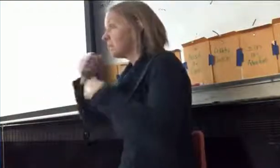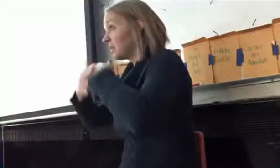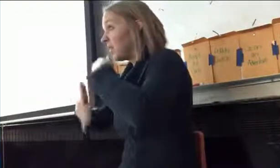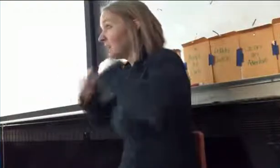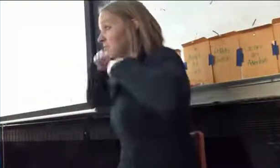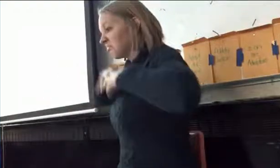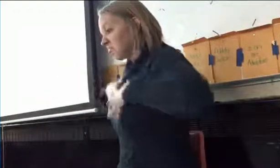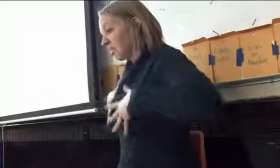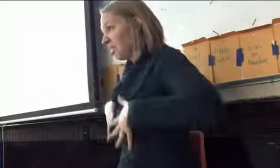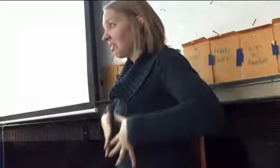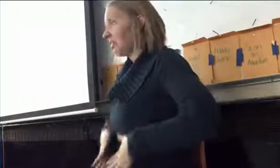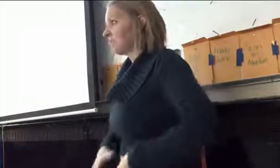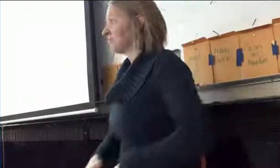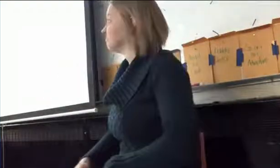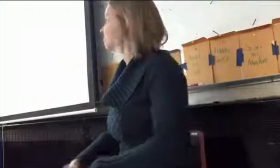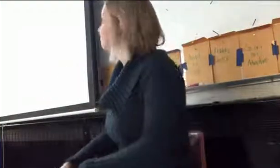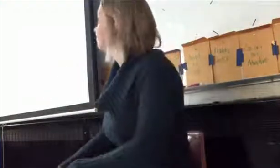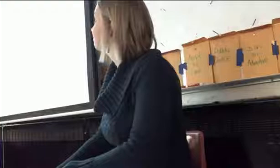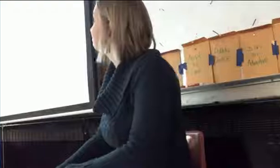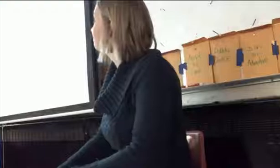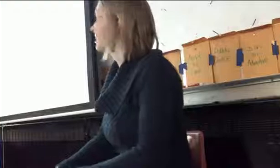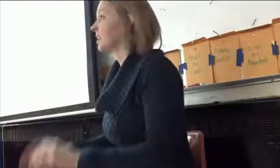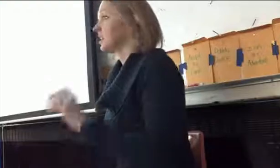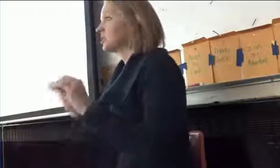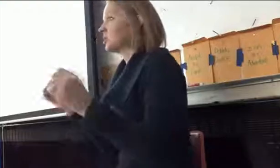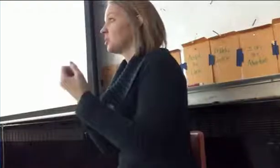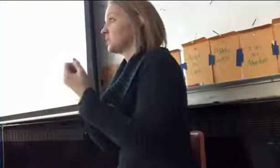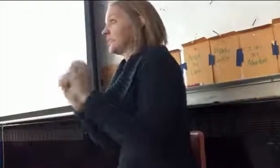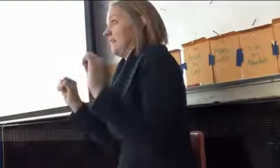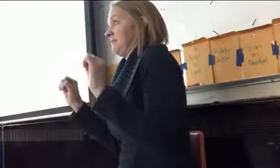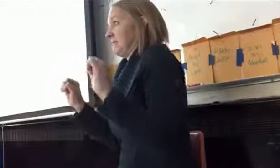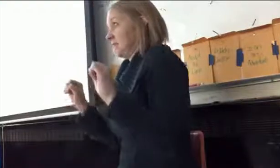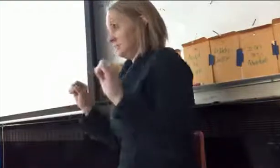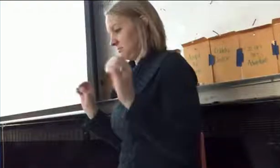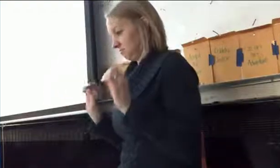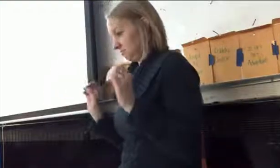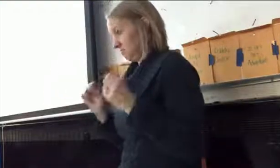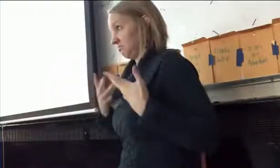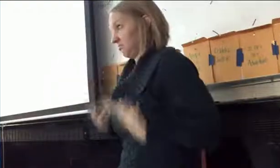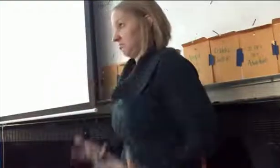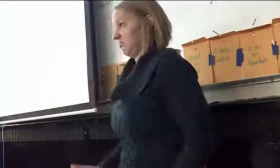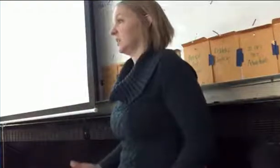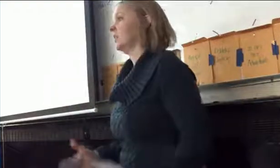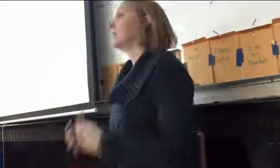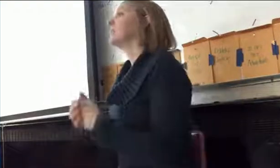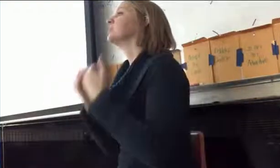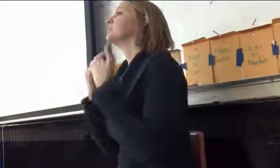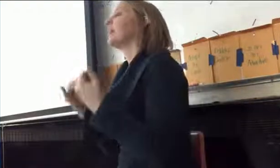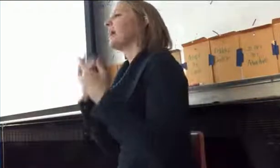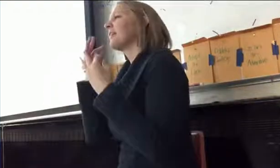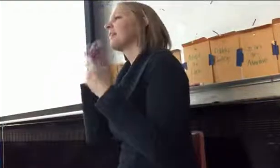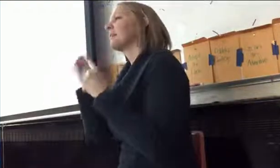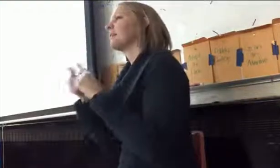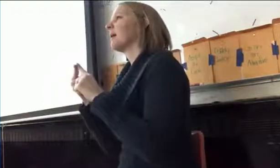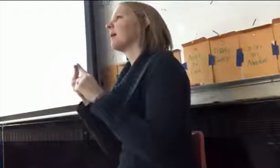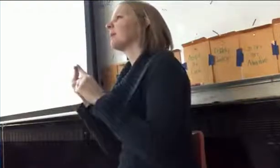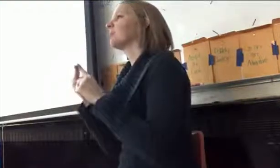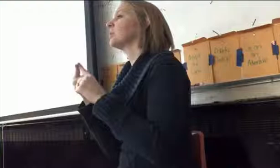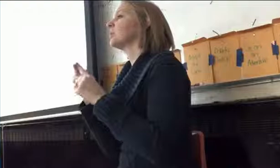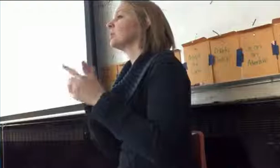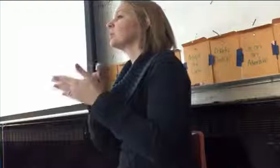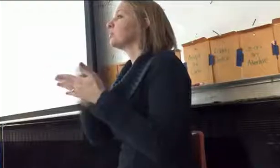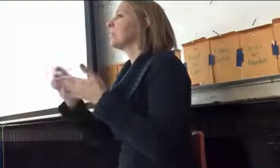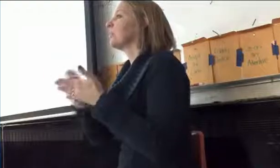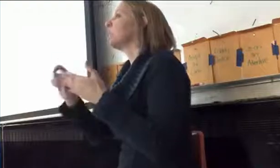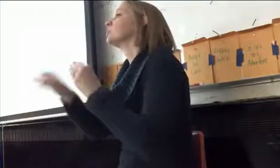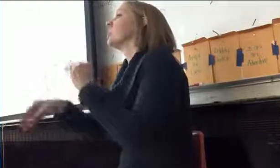Okay, so you're having all that blood and things like that. There's no safety equipment for him whatsoever. Now I want you to think, and I want you to write down for getting an